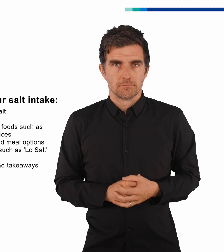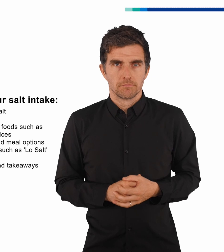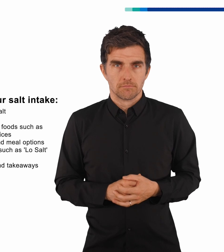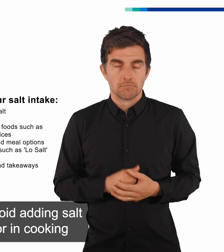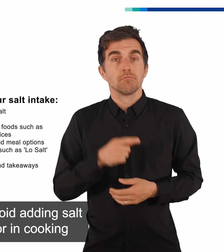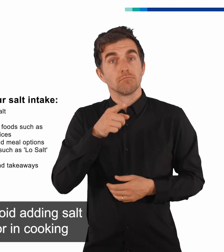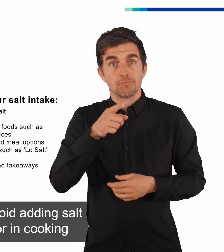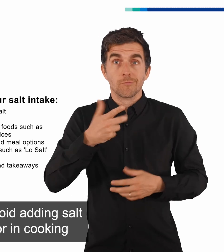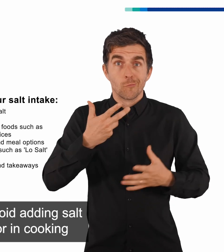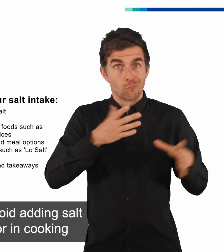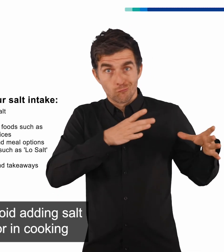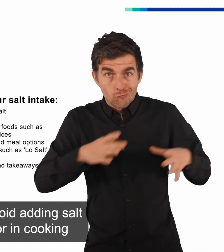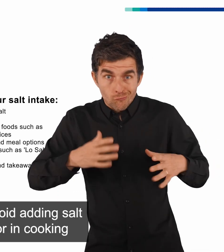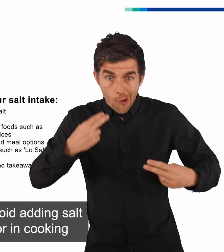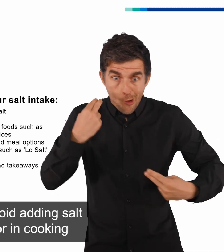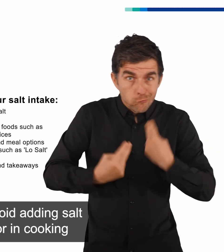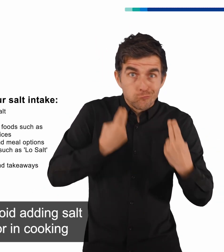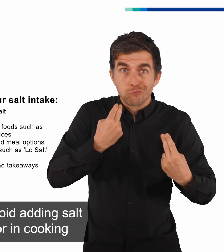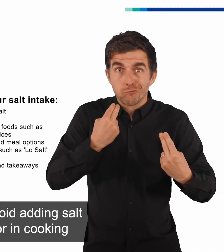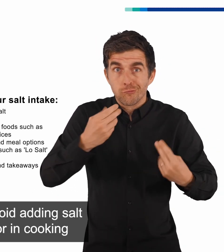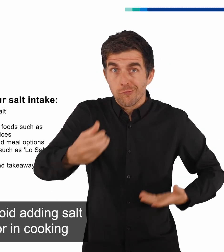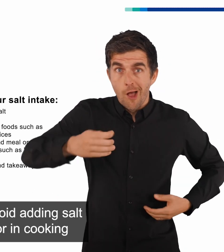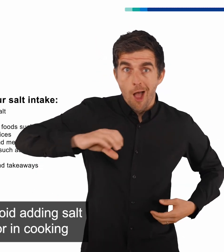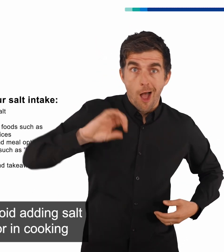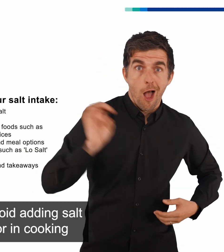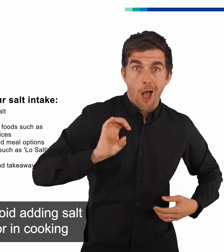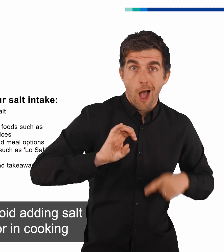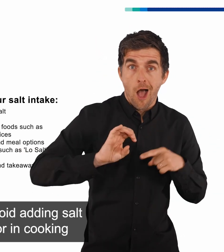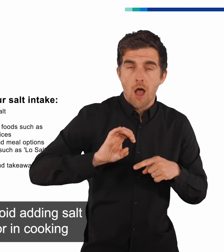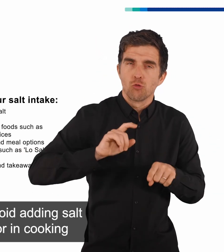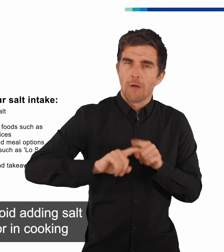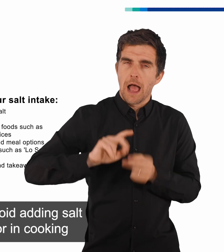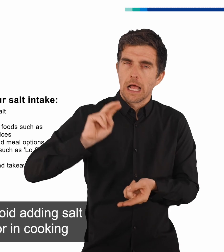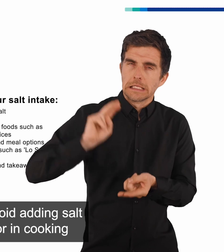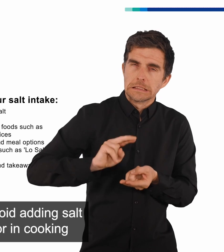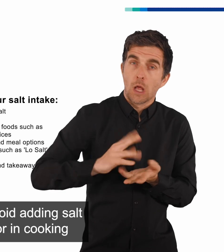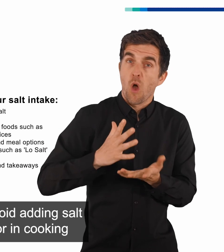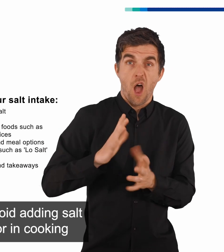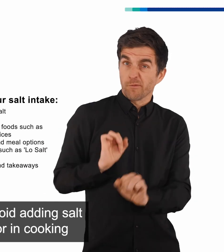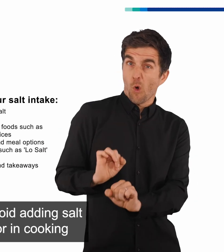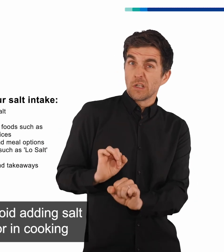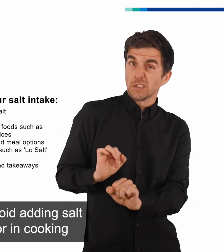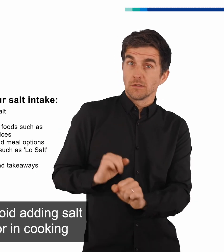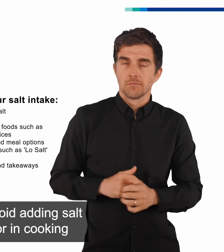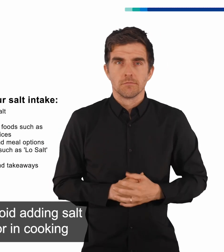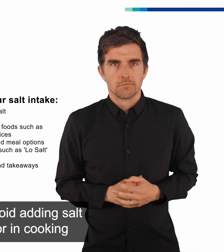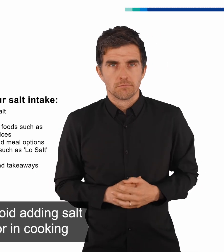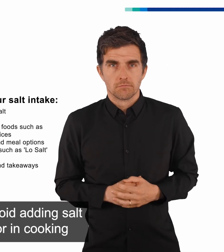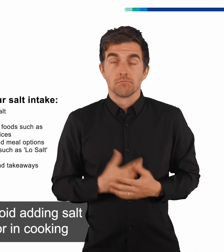Avoid low salt alternative, such as low salt. Limit processed meats. Limit